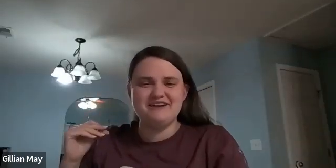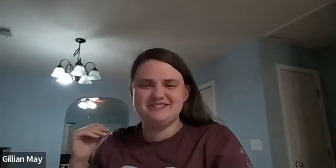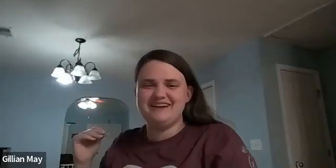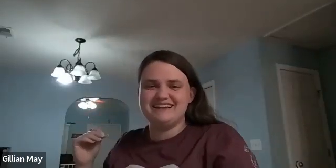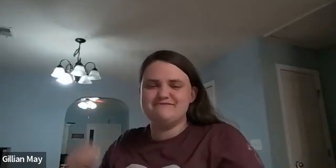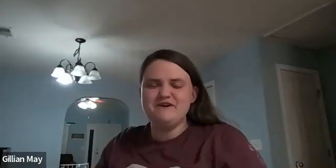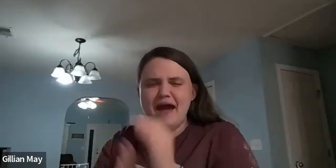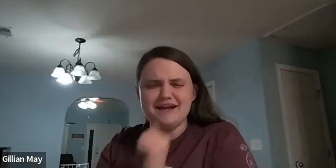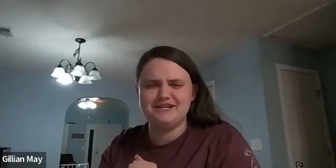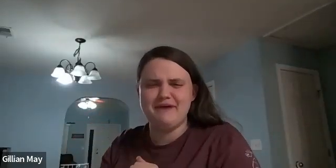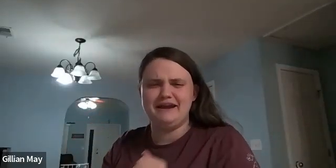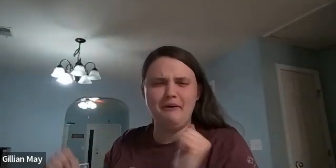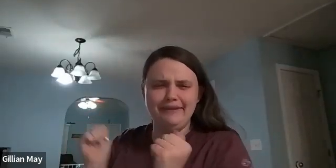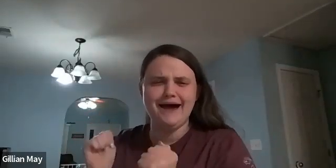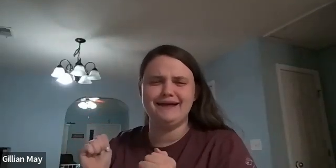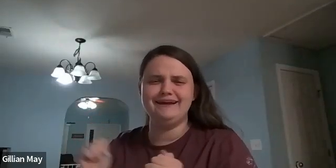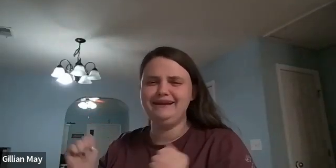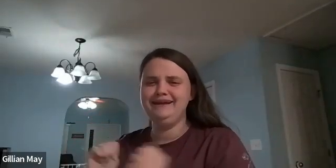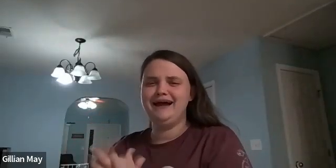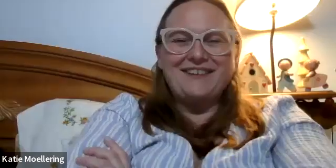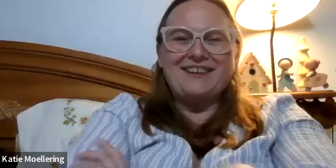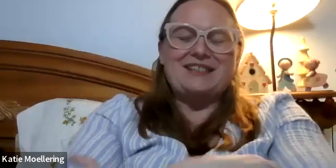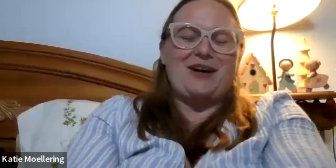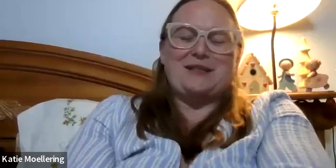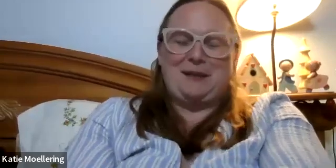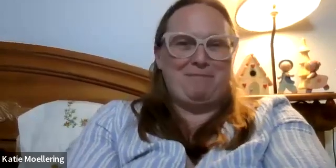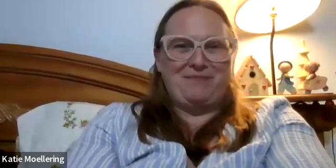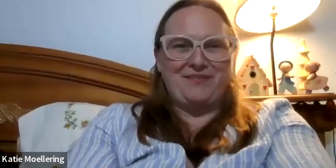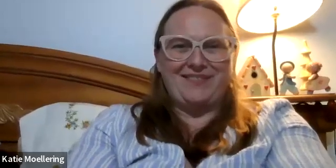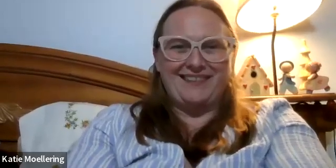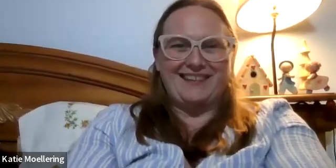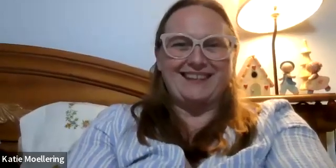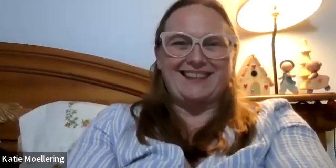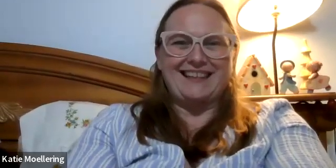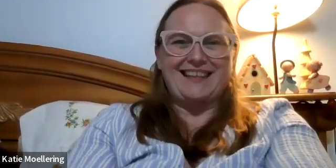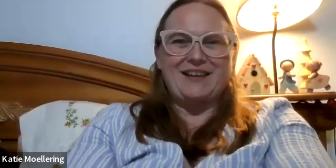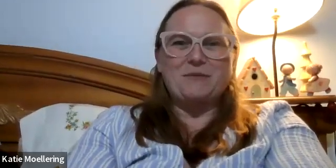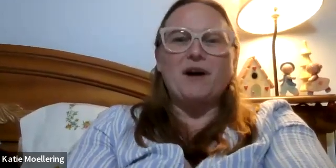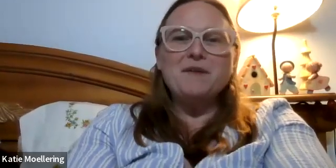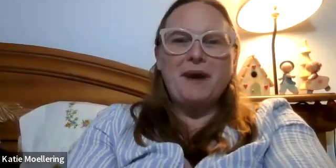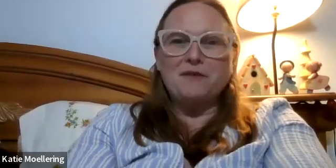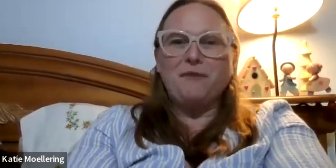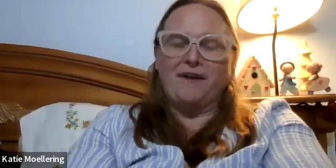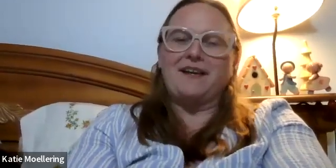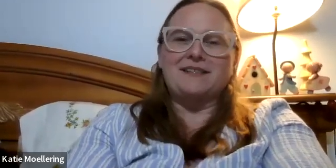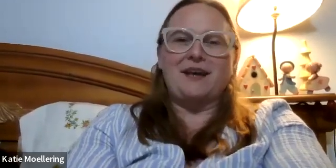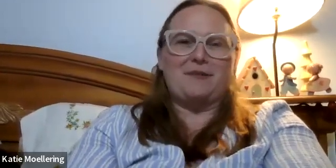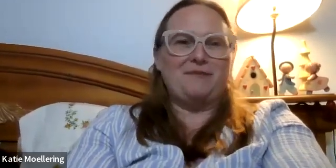this, you guys. I'm very passionate about it. I won't lie. Like, I know. I think it's awesome. So we're all the better for it. So,